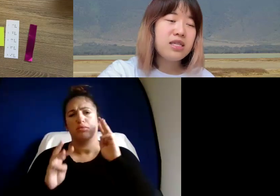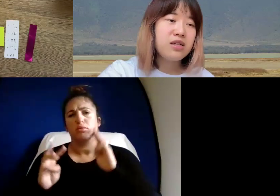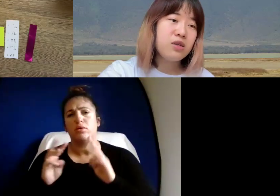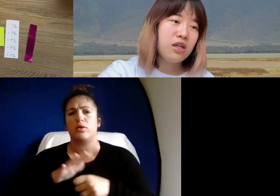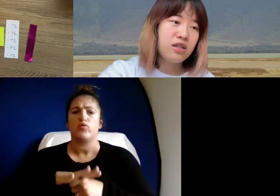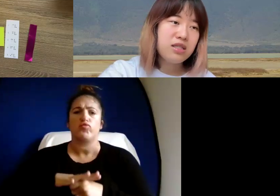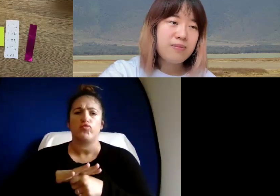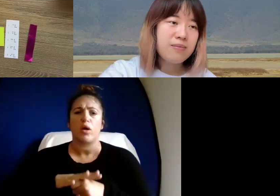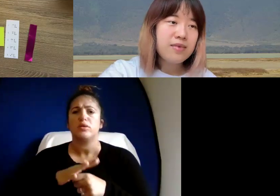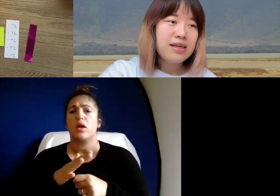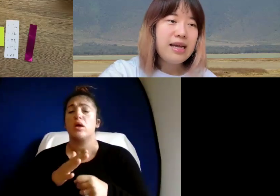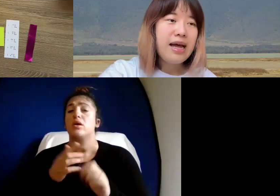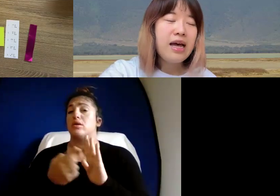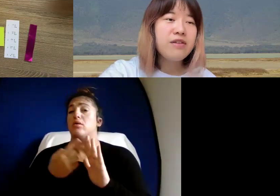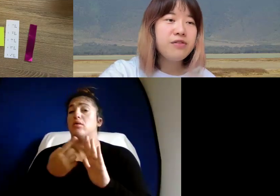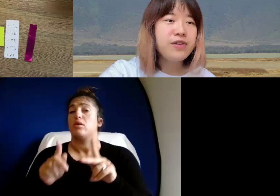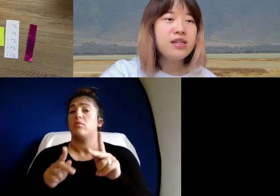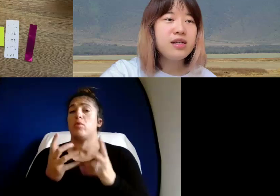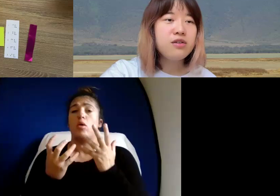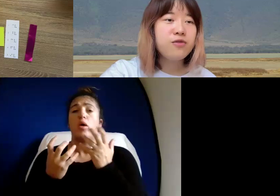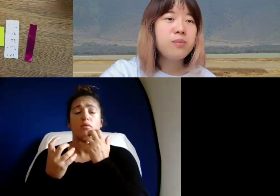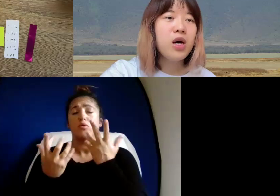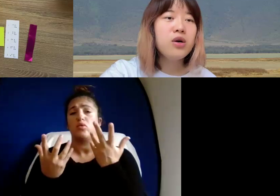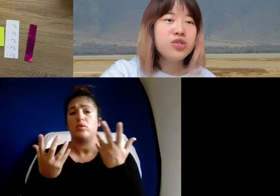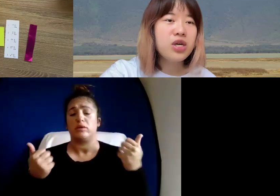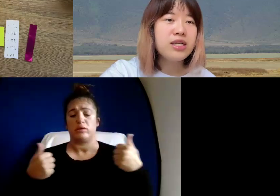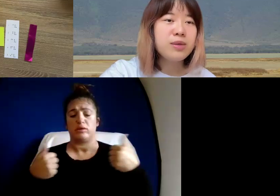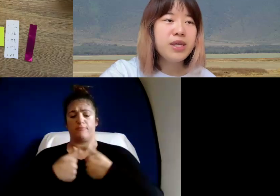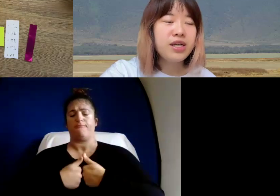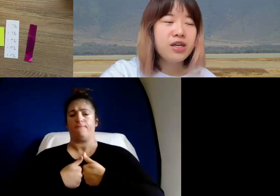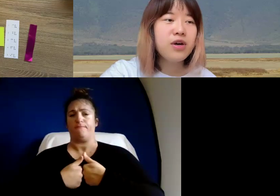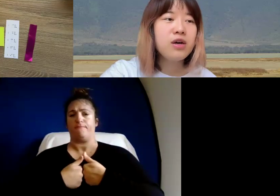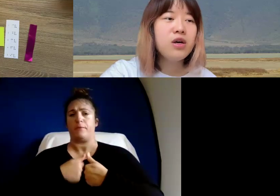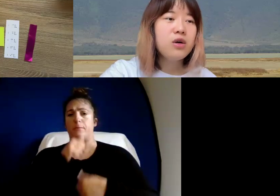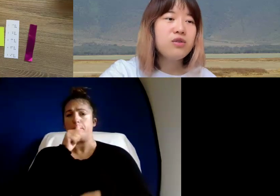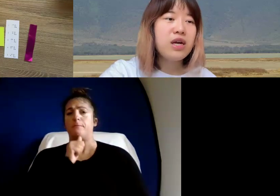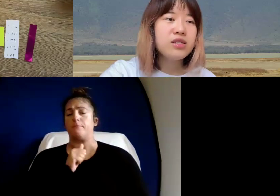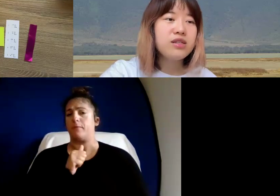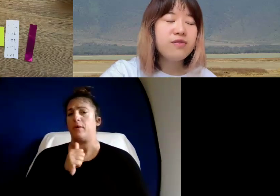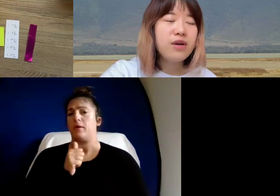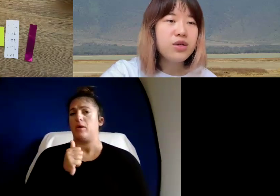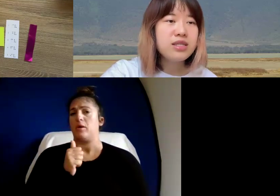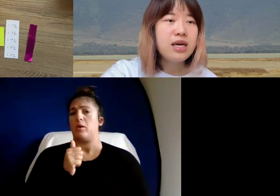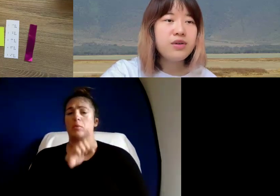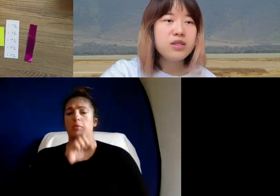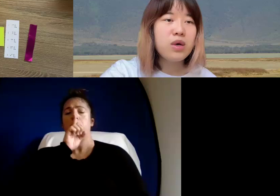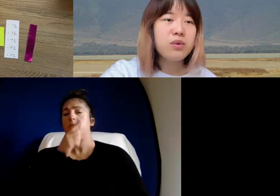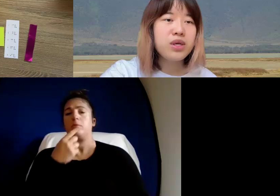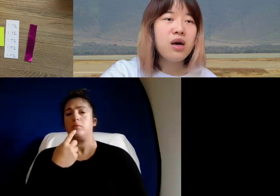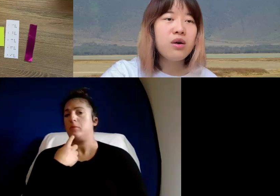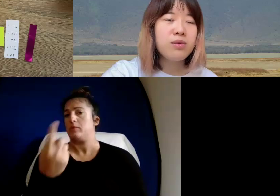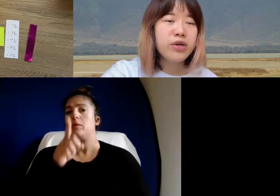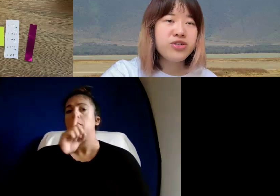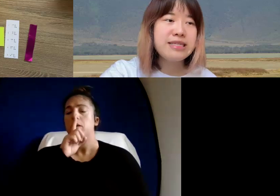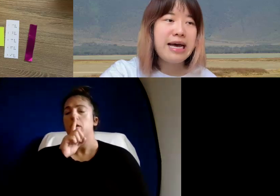on the outside to others. That heavy feeling from always trying to be careful or ready to defend yourself is what